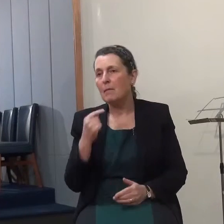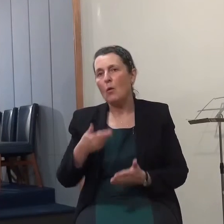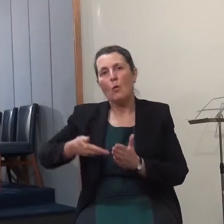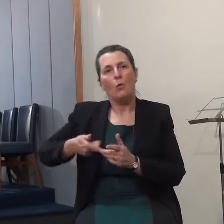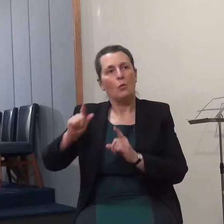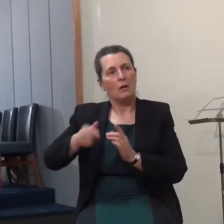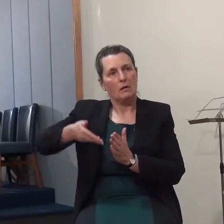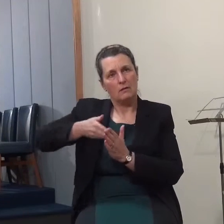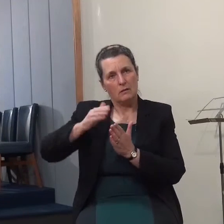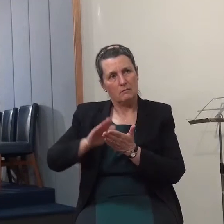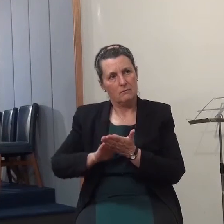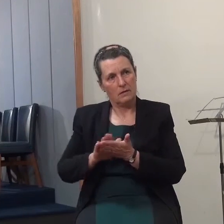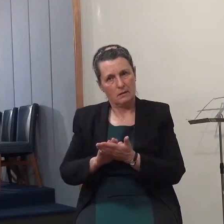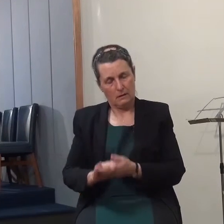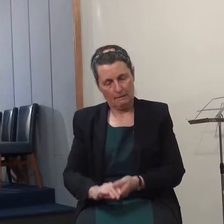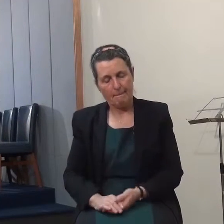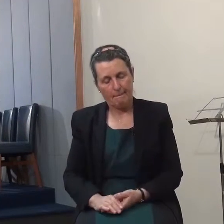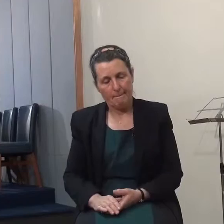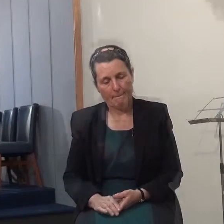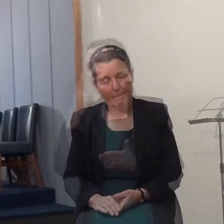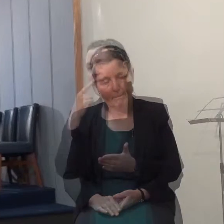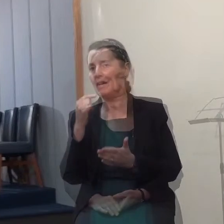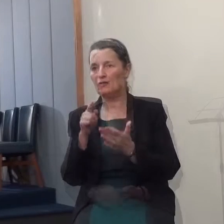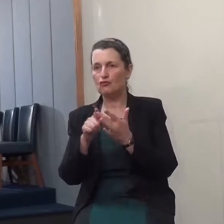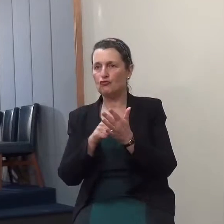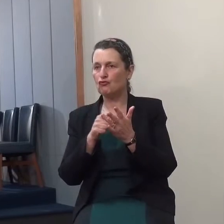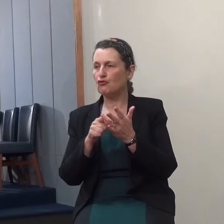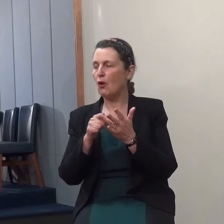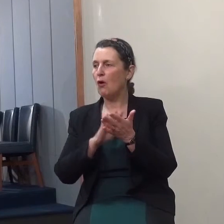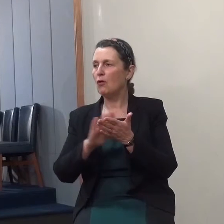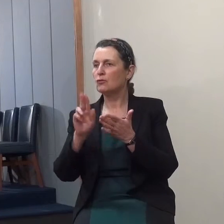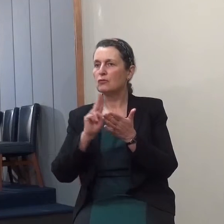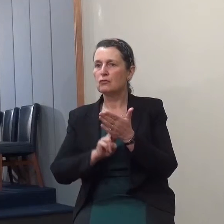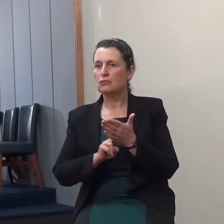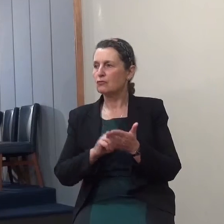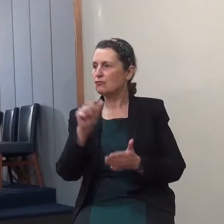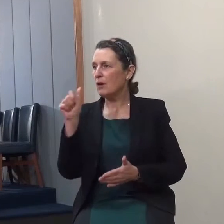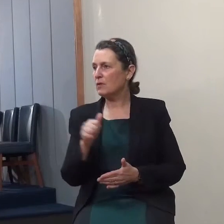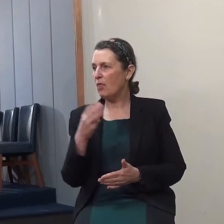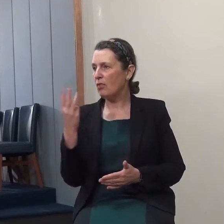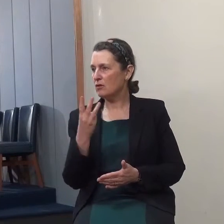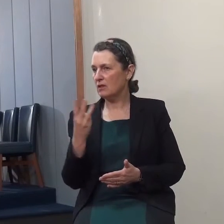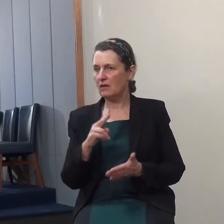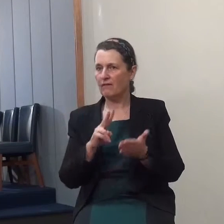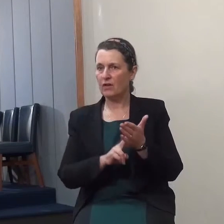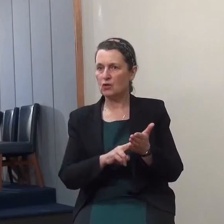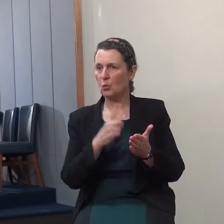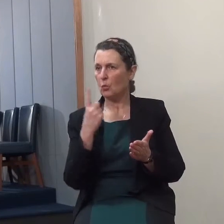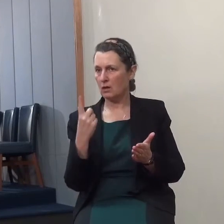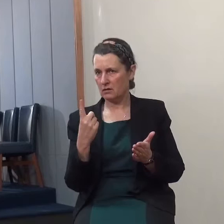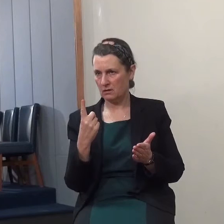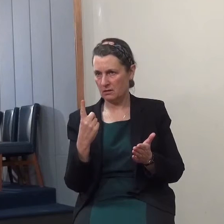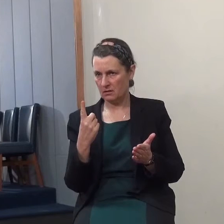Let's sing together the hymn number 124. John chapter 13, verse 1.